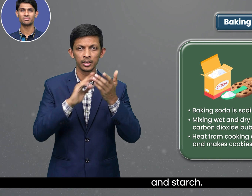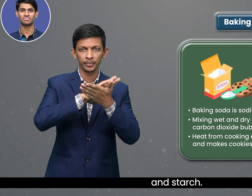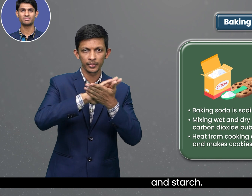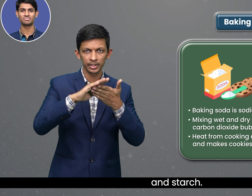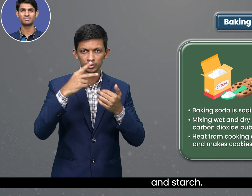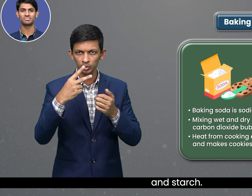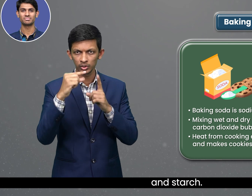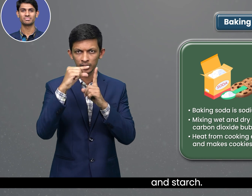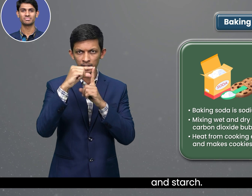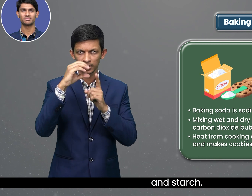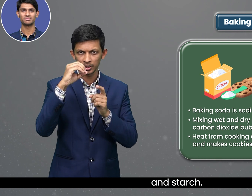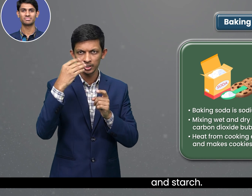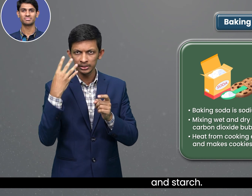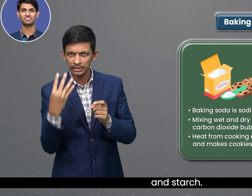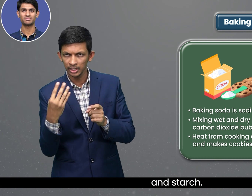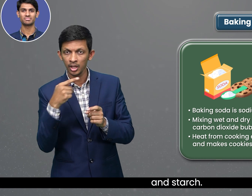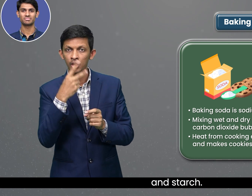starch.